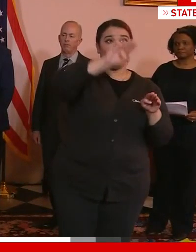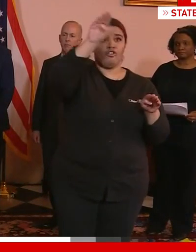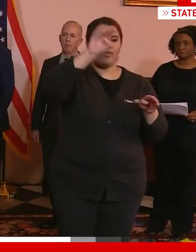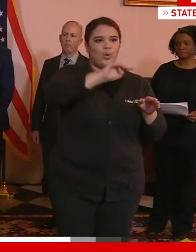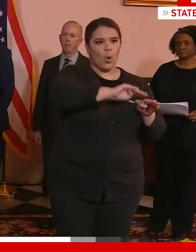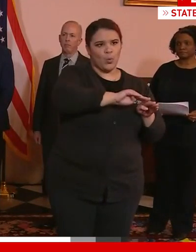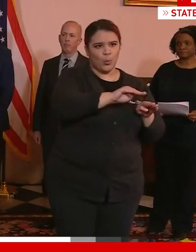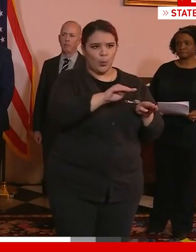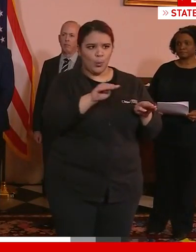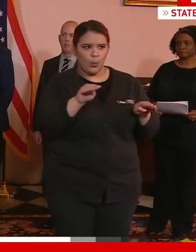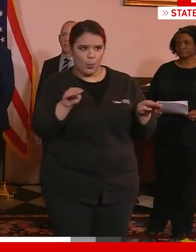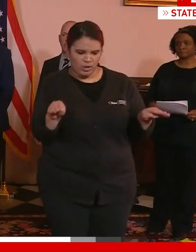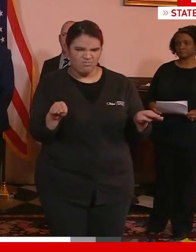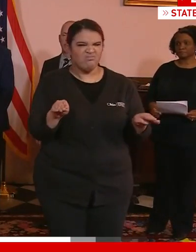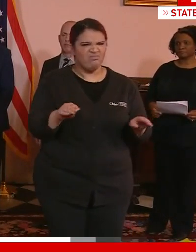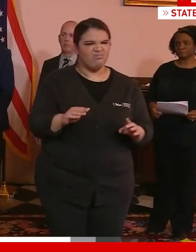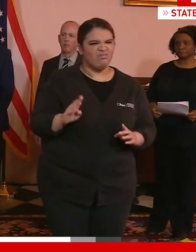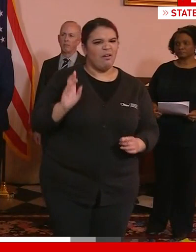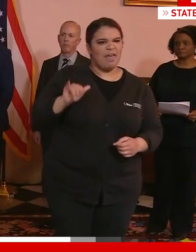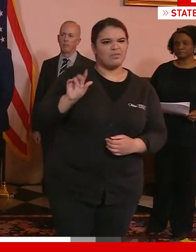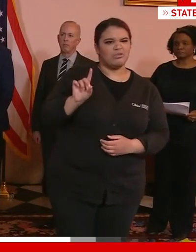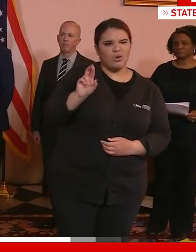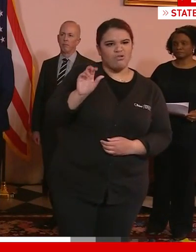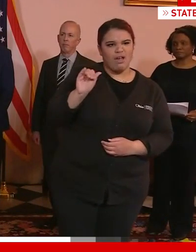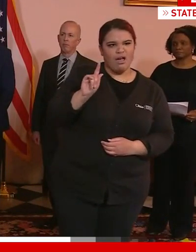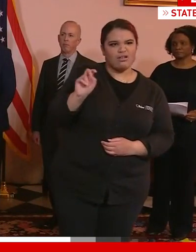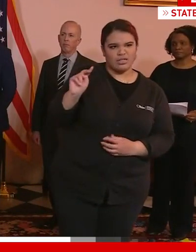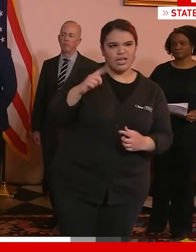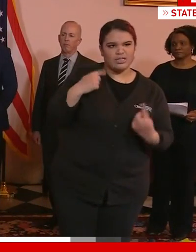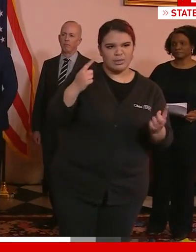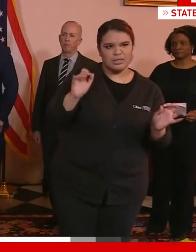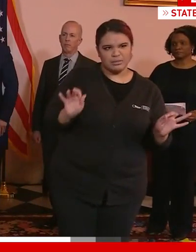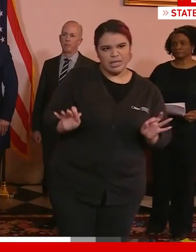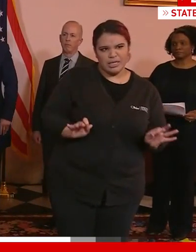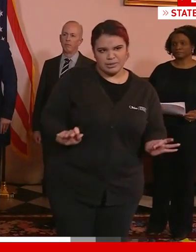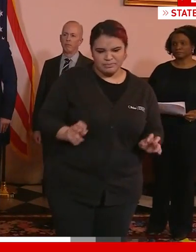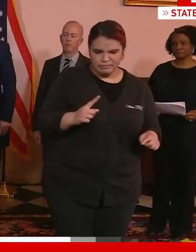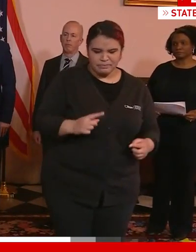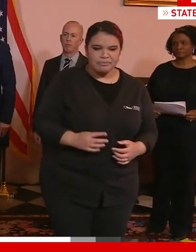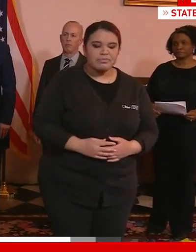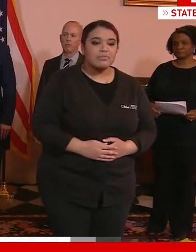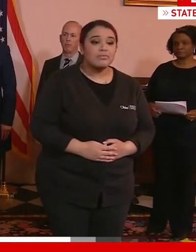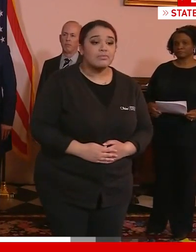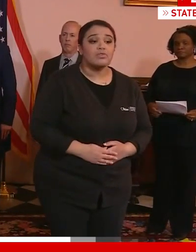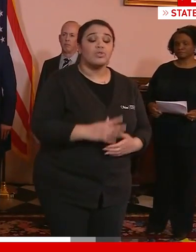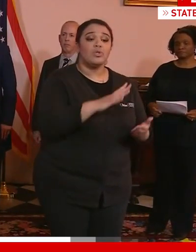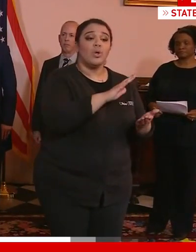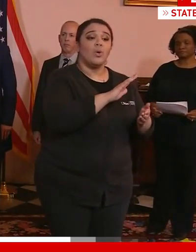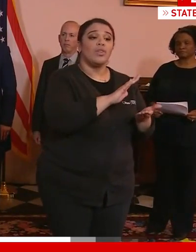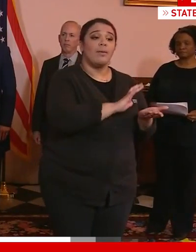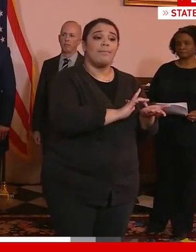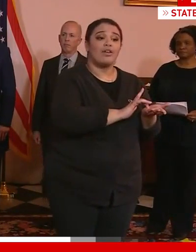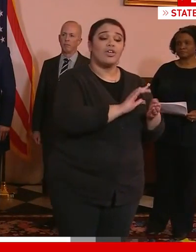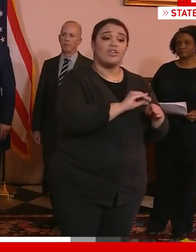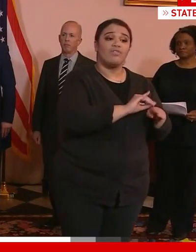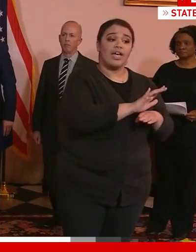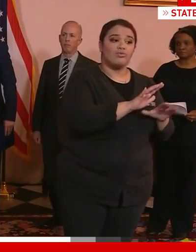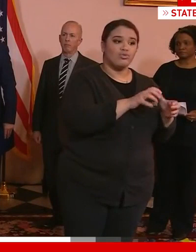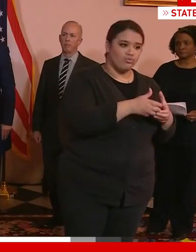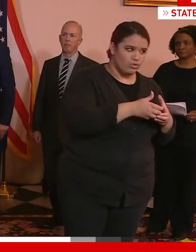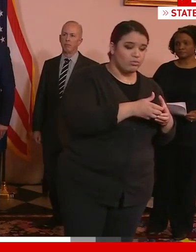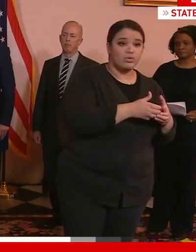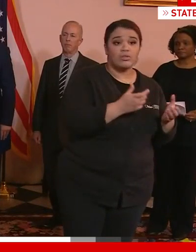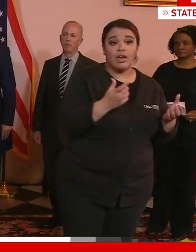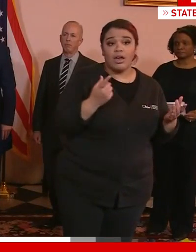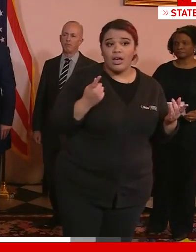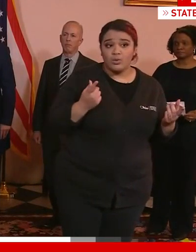few weeks. The group, the medical advisory group, put together a group of surgical leaders from our hospitals